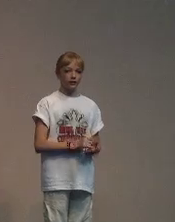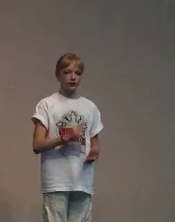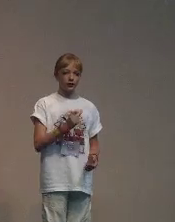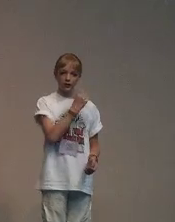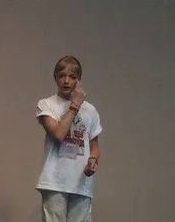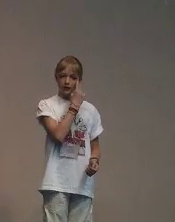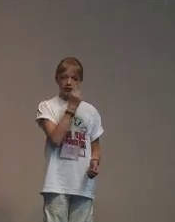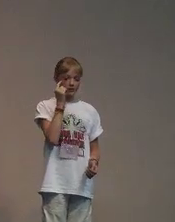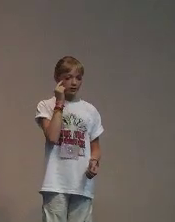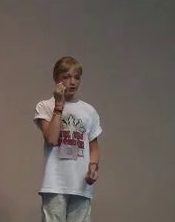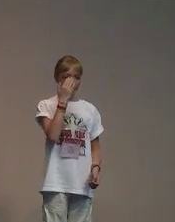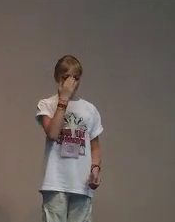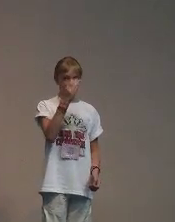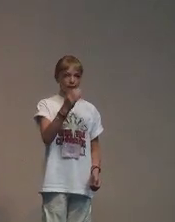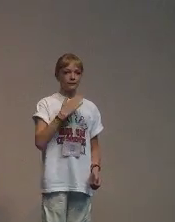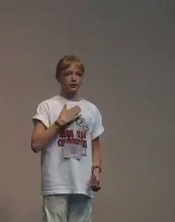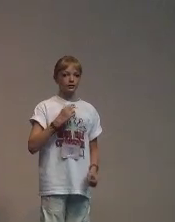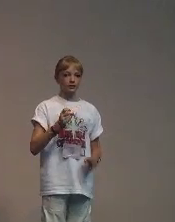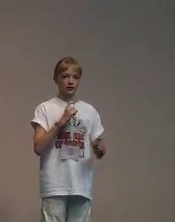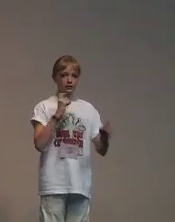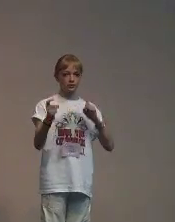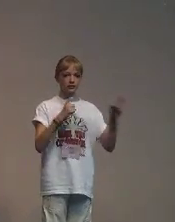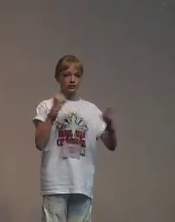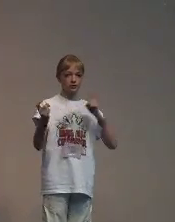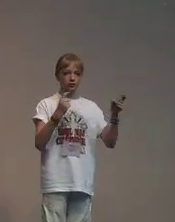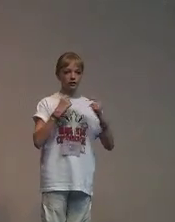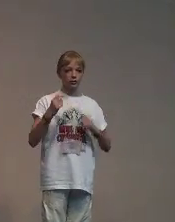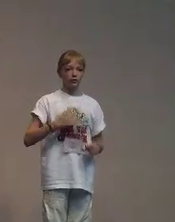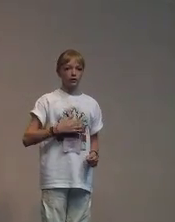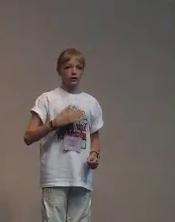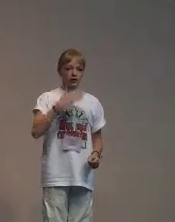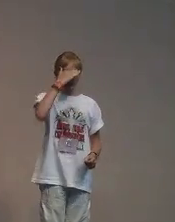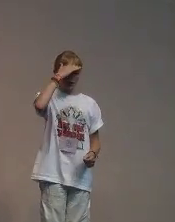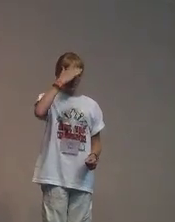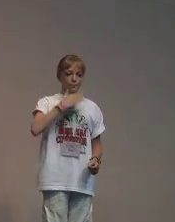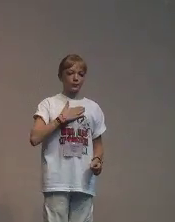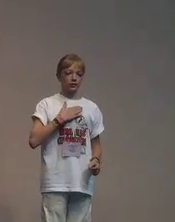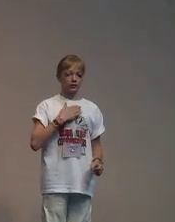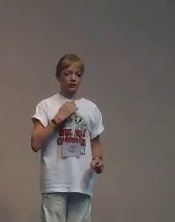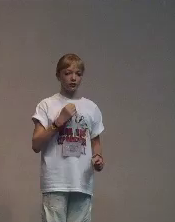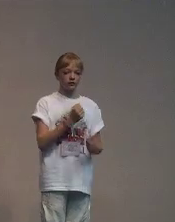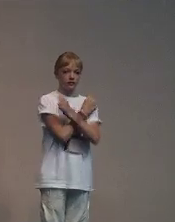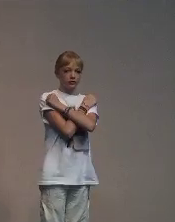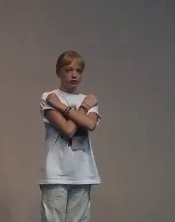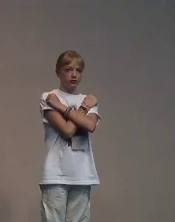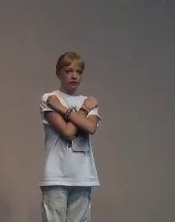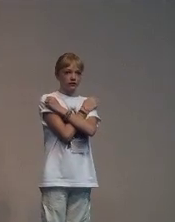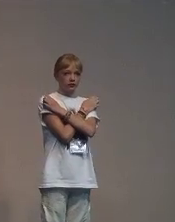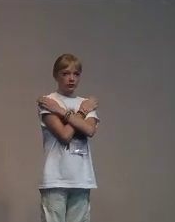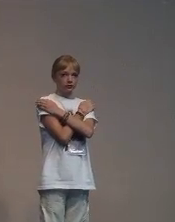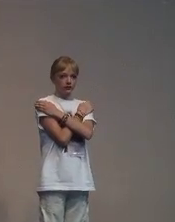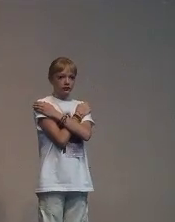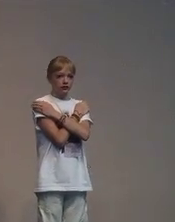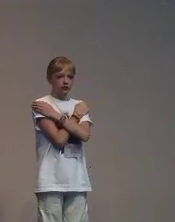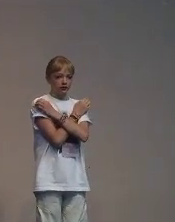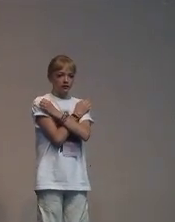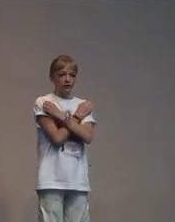let the eyes of you see One look of me in love for